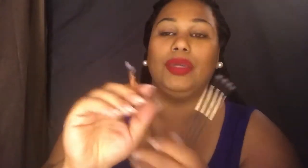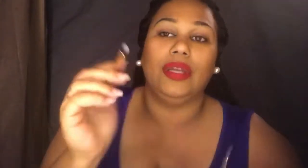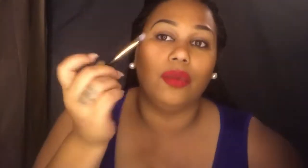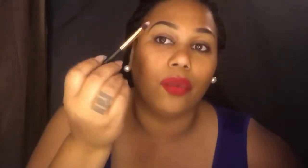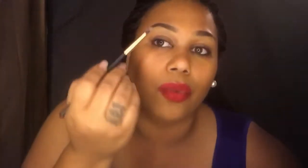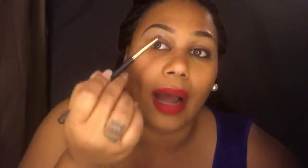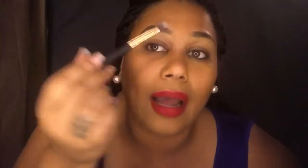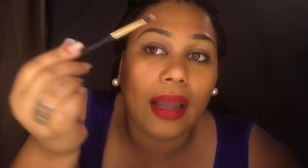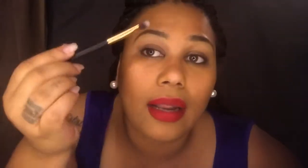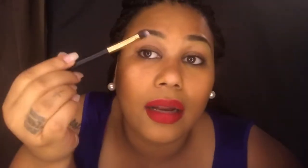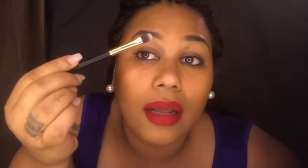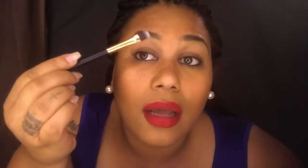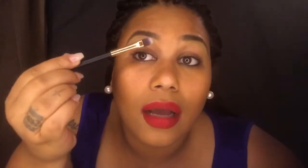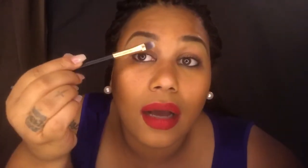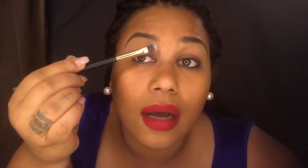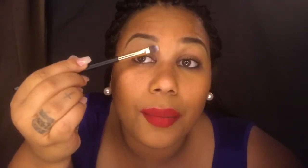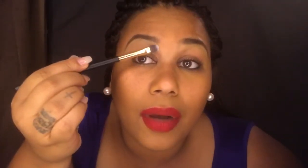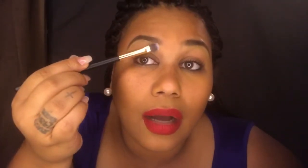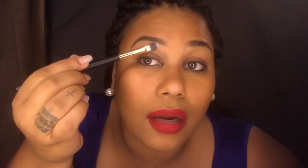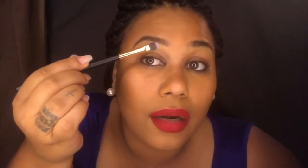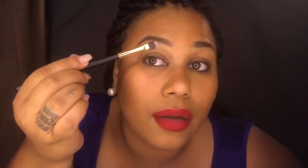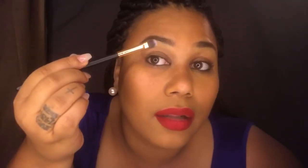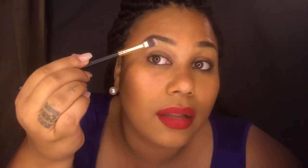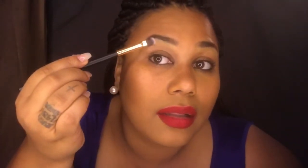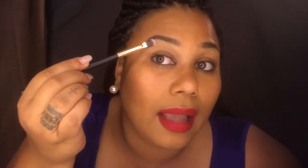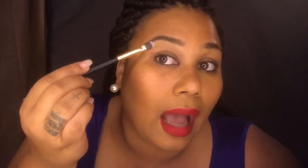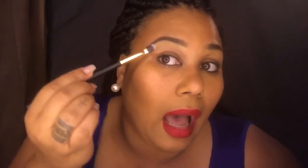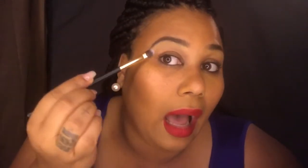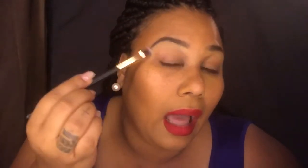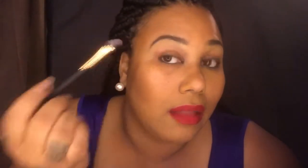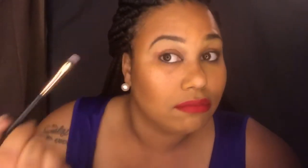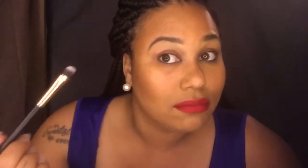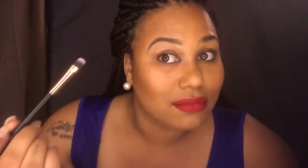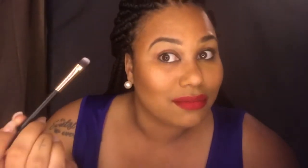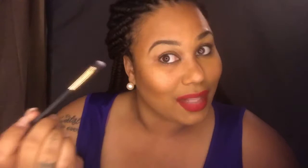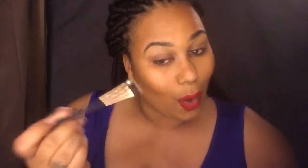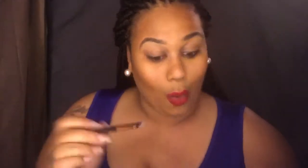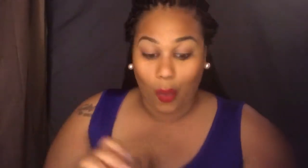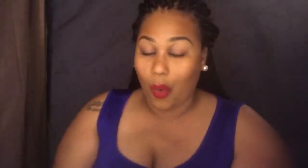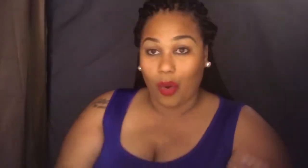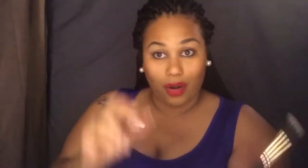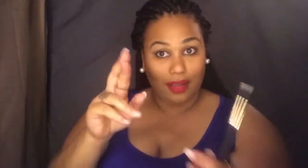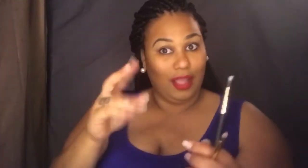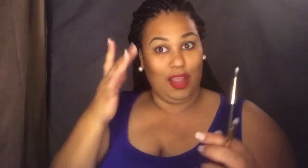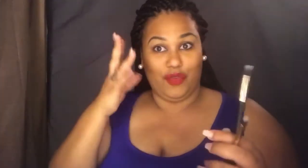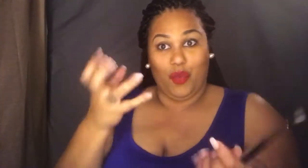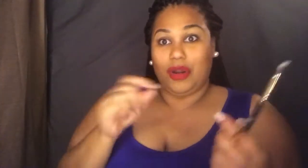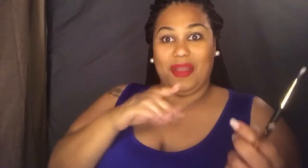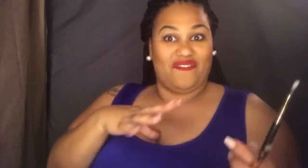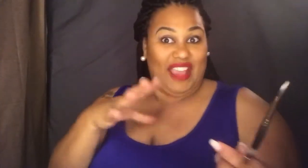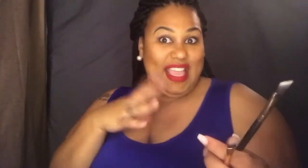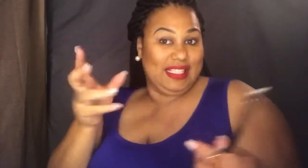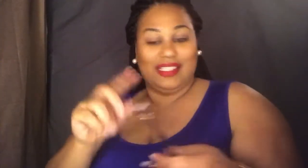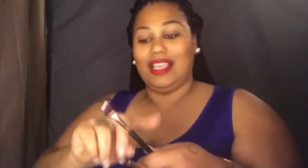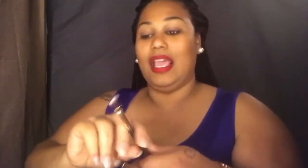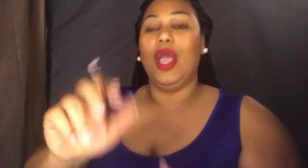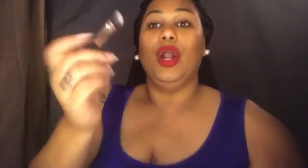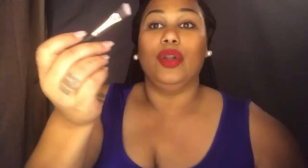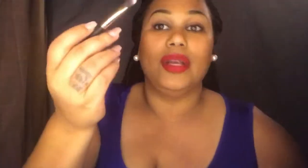get right up under the eye. Or if you want to be fancy, you can